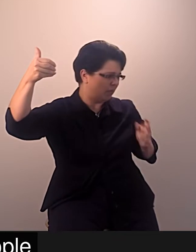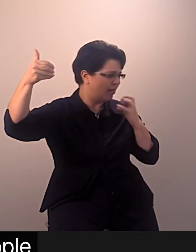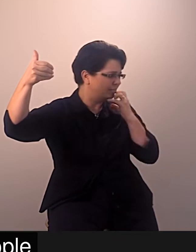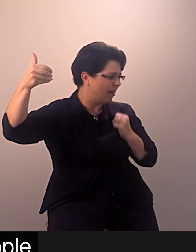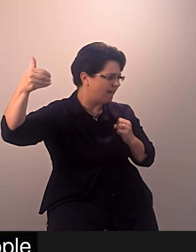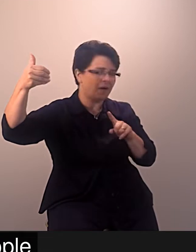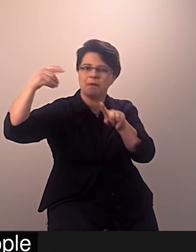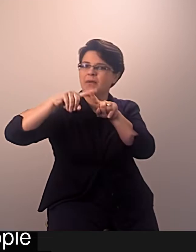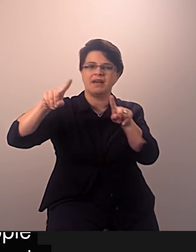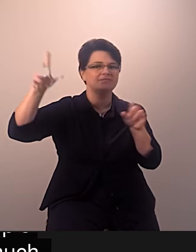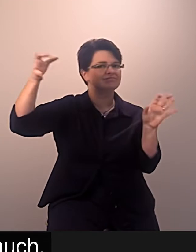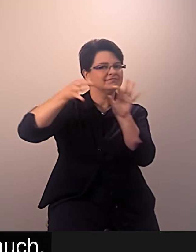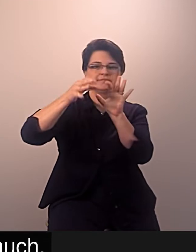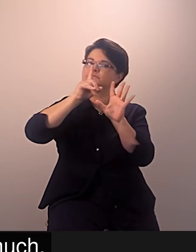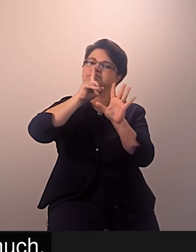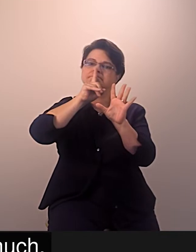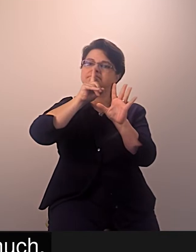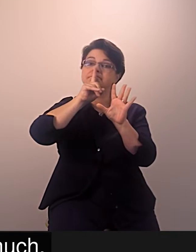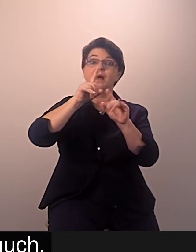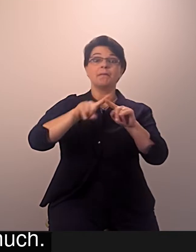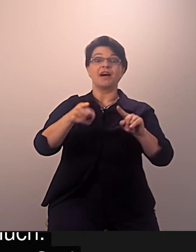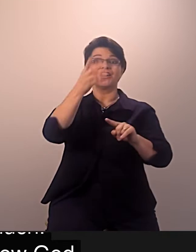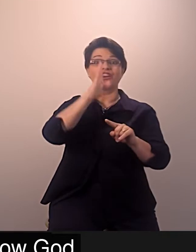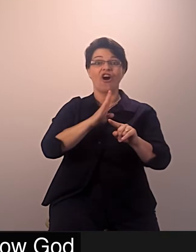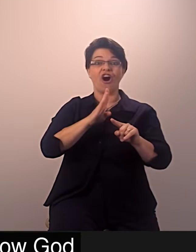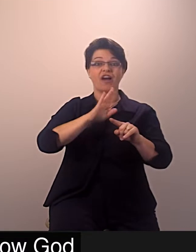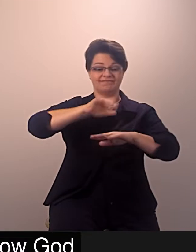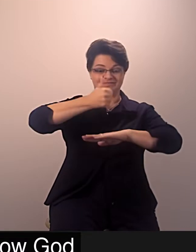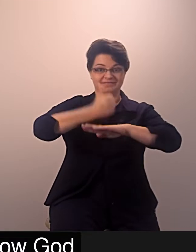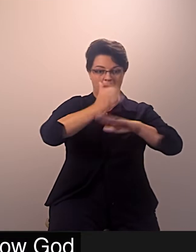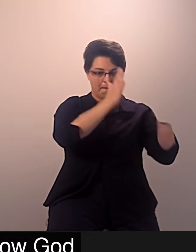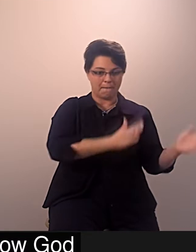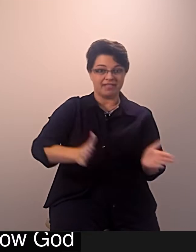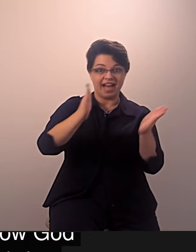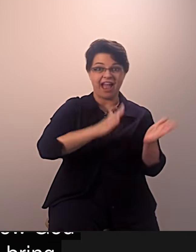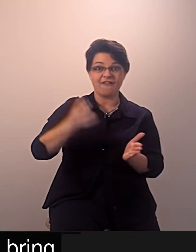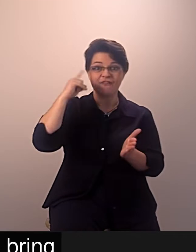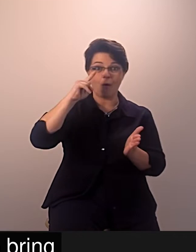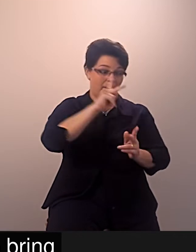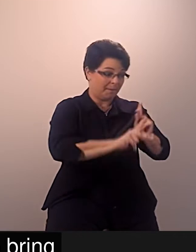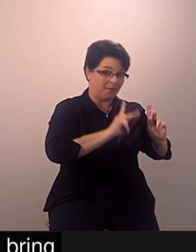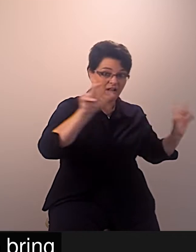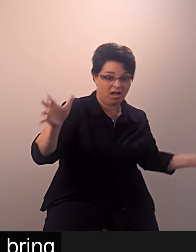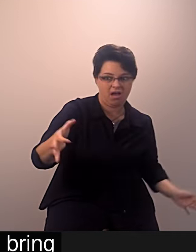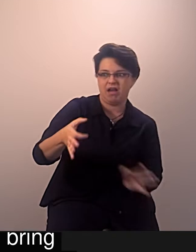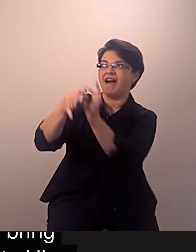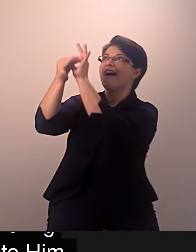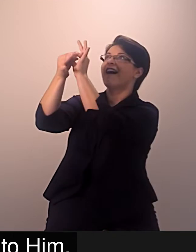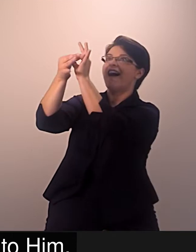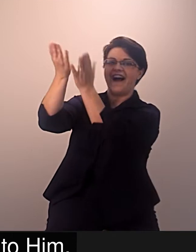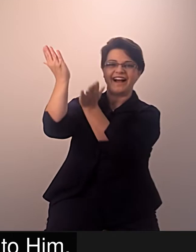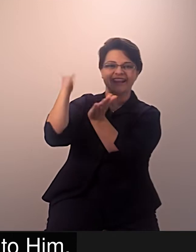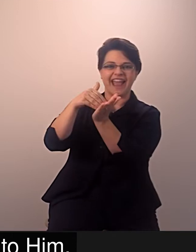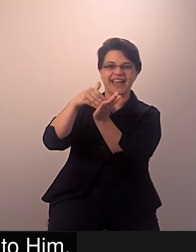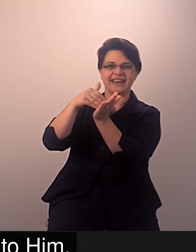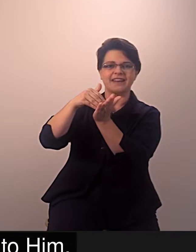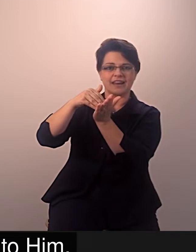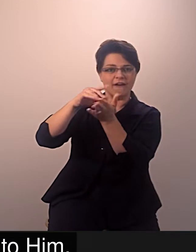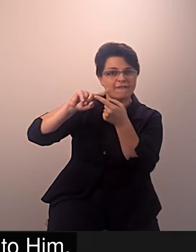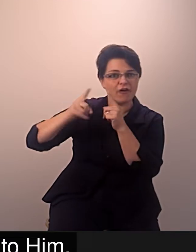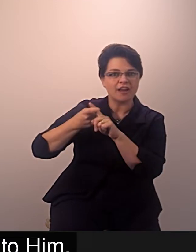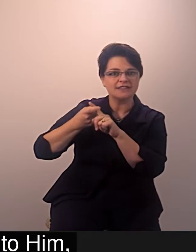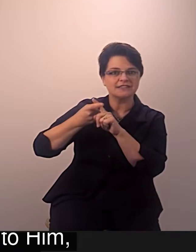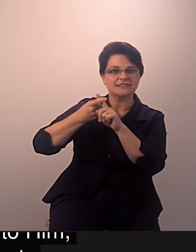also explains how God made a plan to bring the people back to Him, to be His friends and His